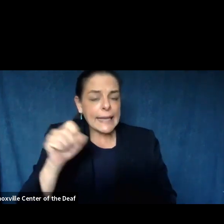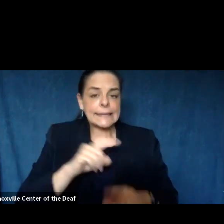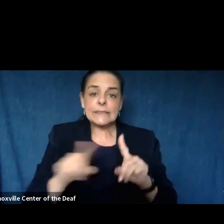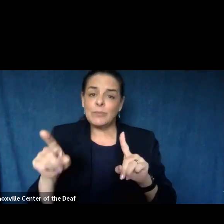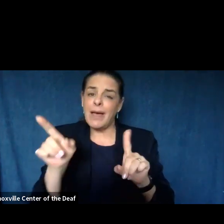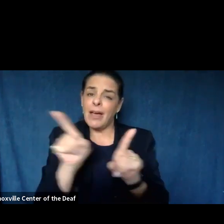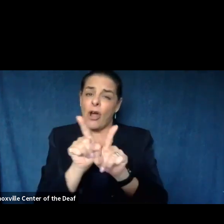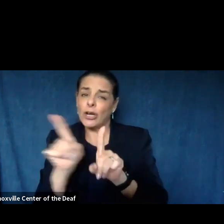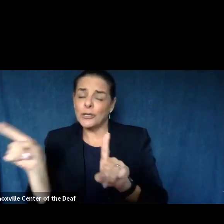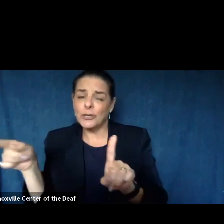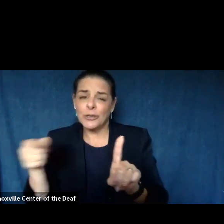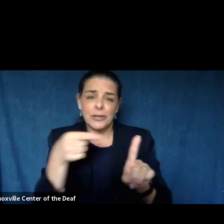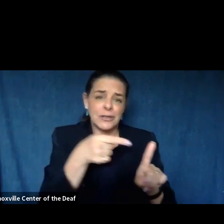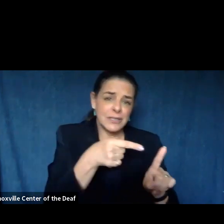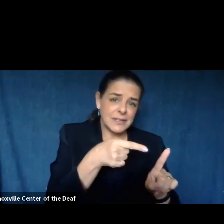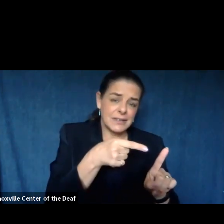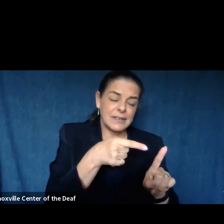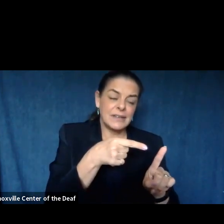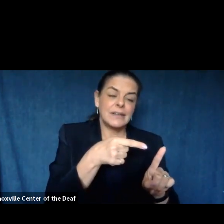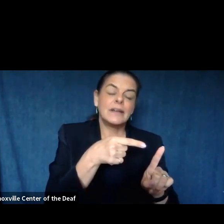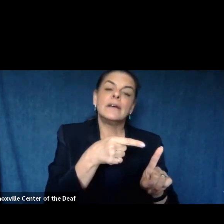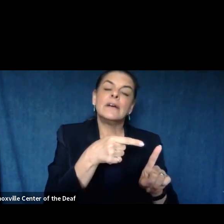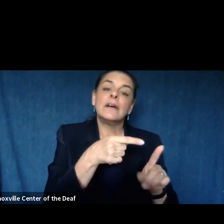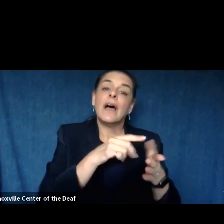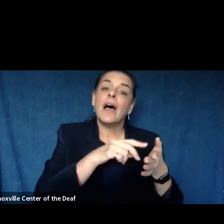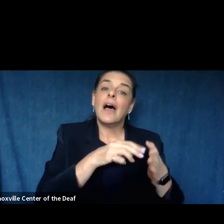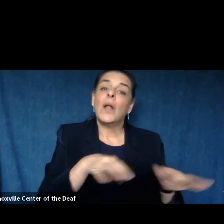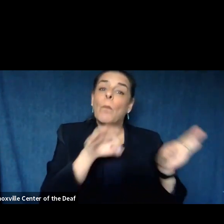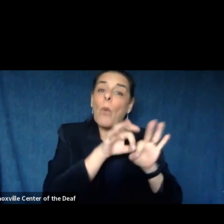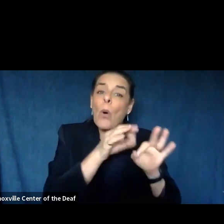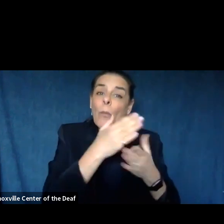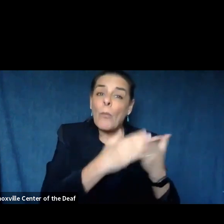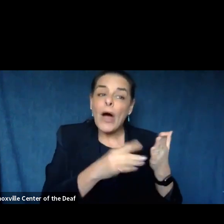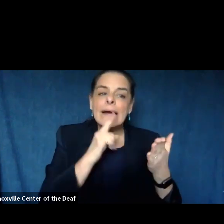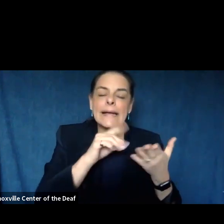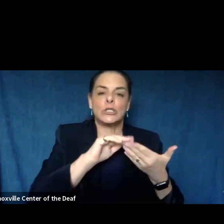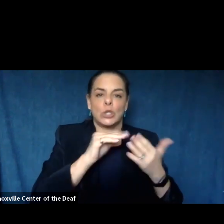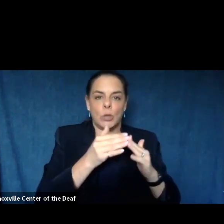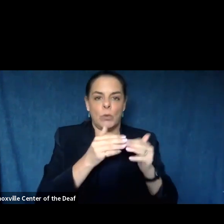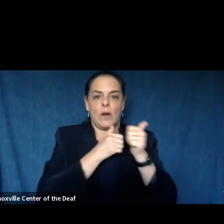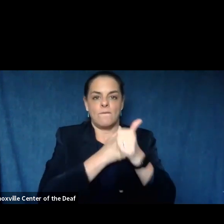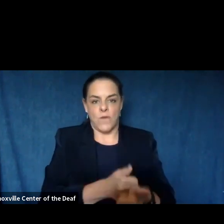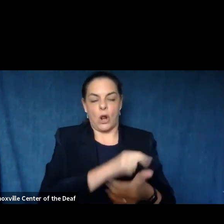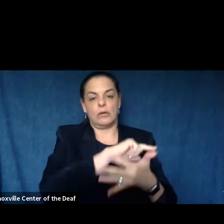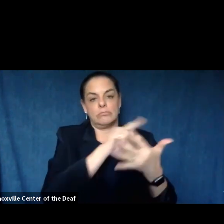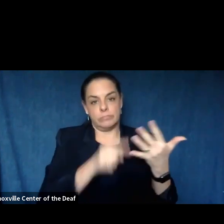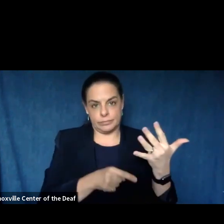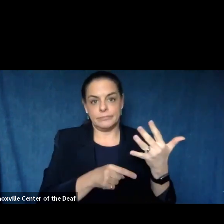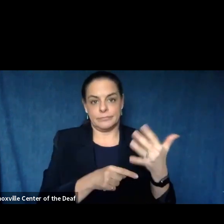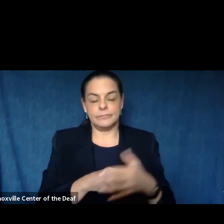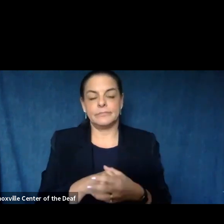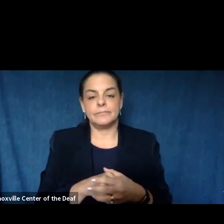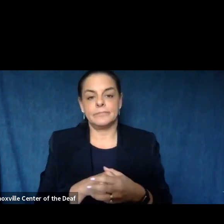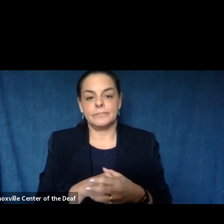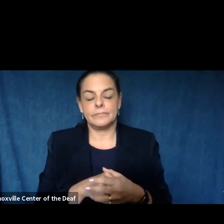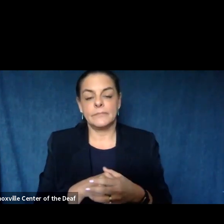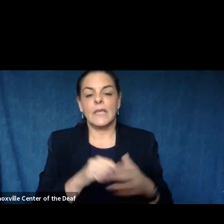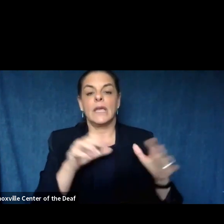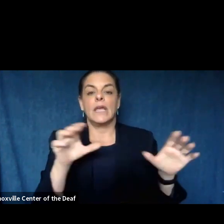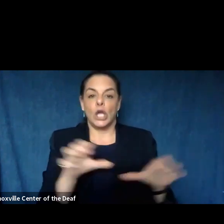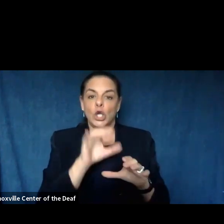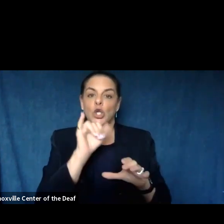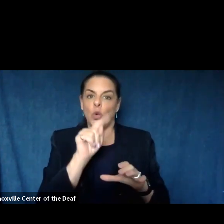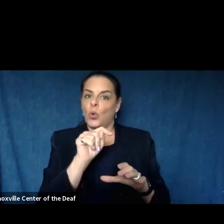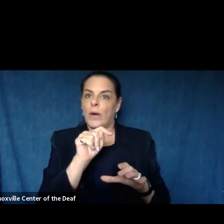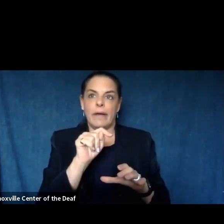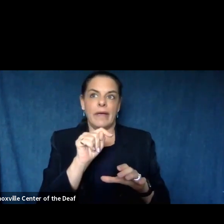to, what the key to this is really the community following the 5 basic principles and doing it